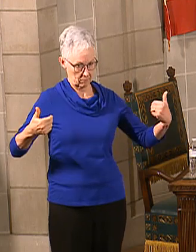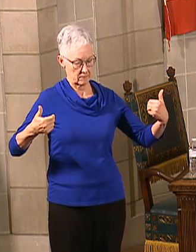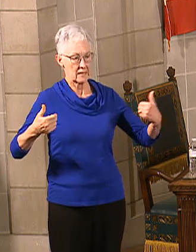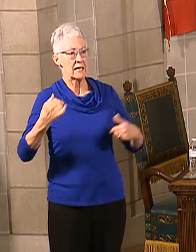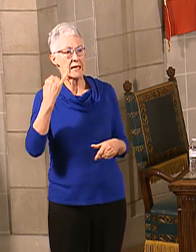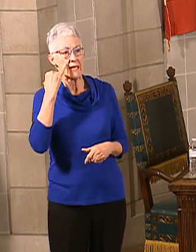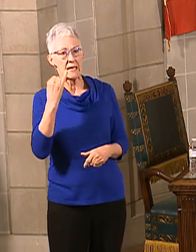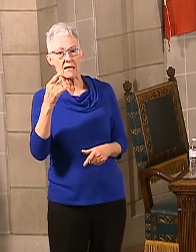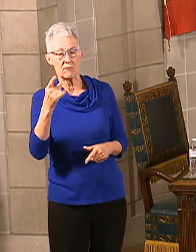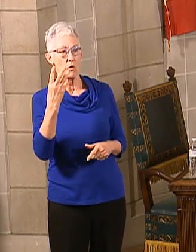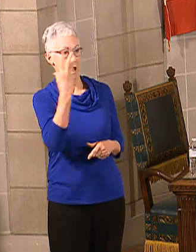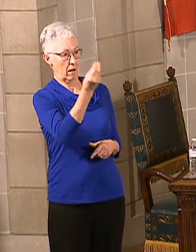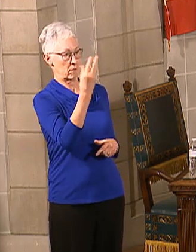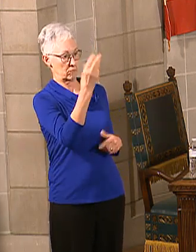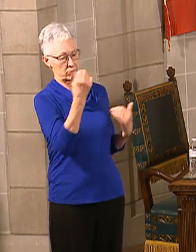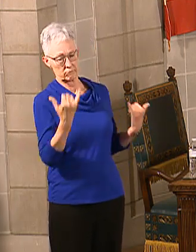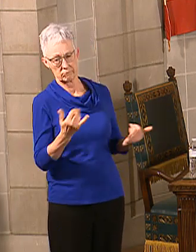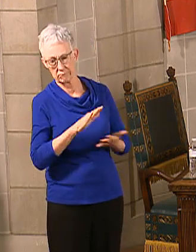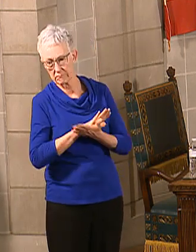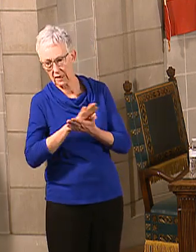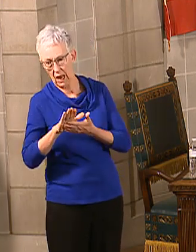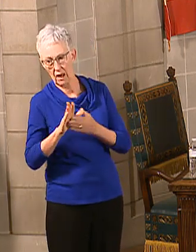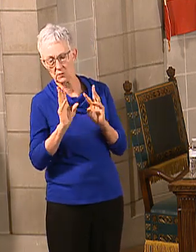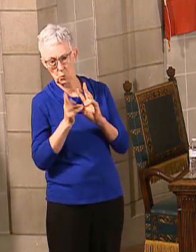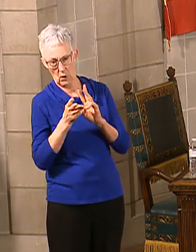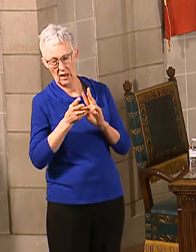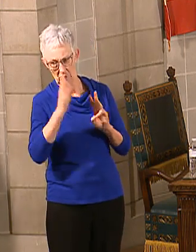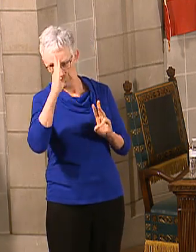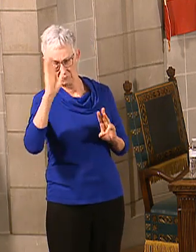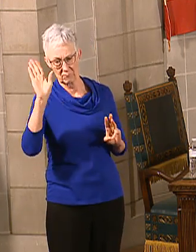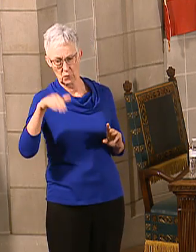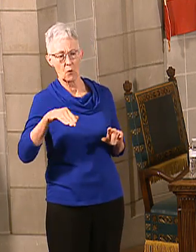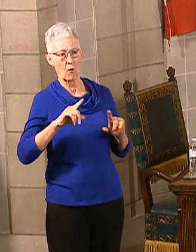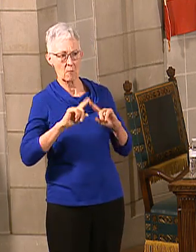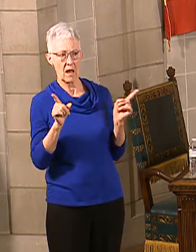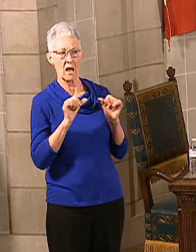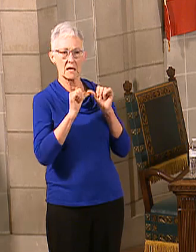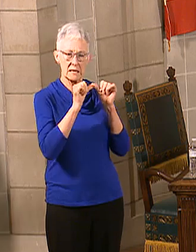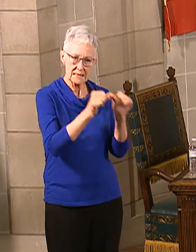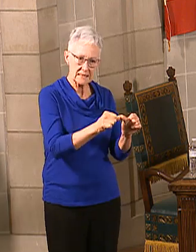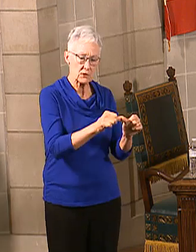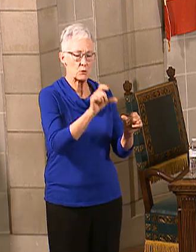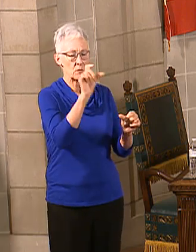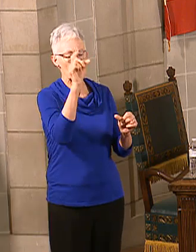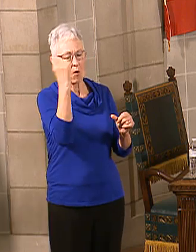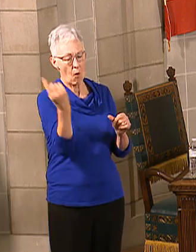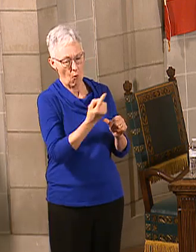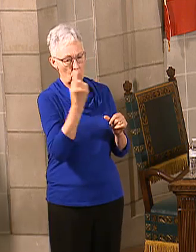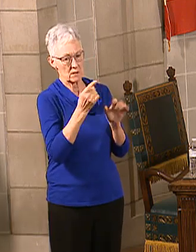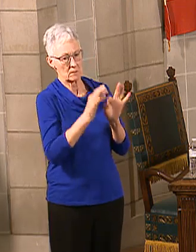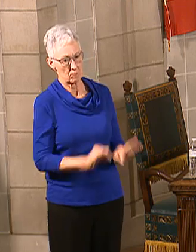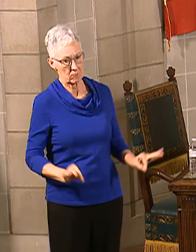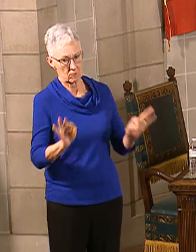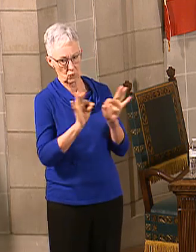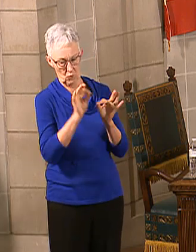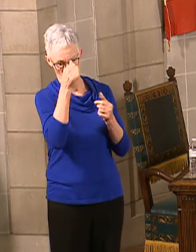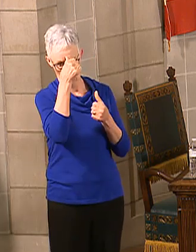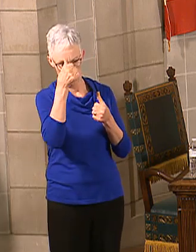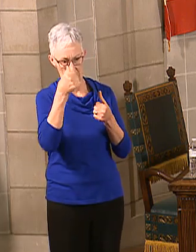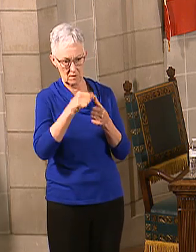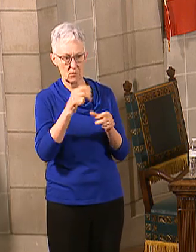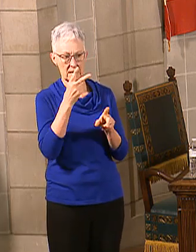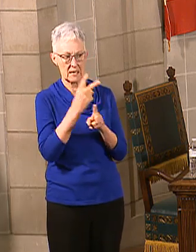out enjoying the great weather, it's a great day today. Please continue to remember, you got to keep that 6 feet distance from other